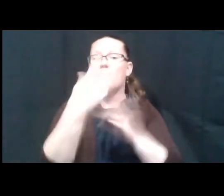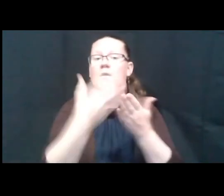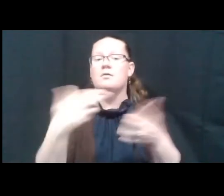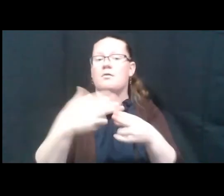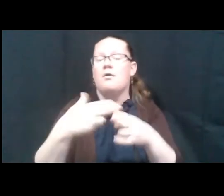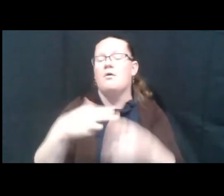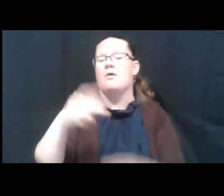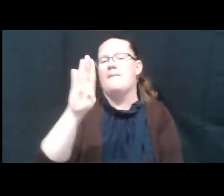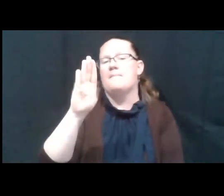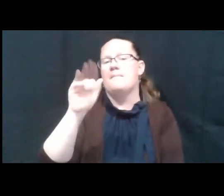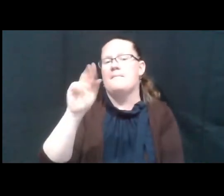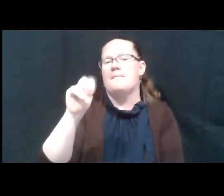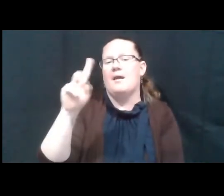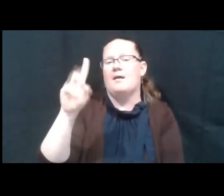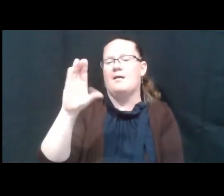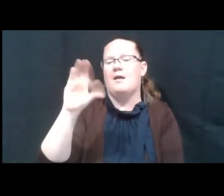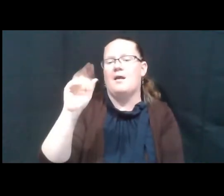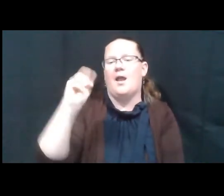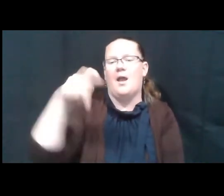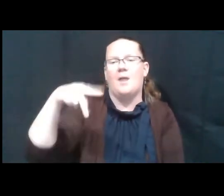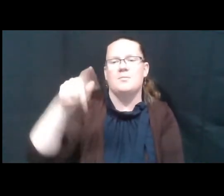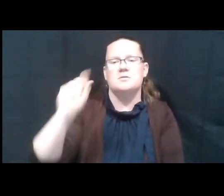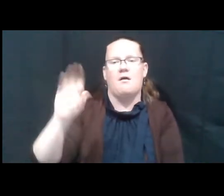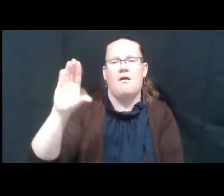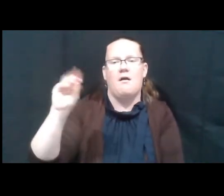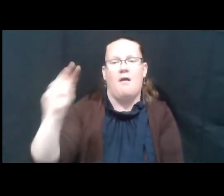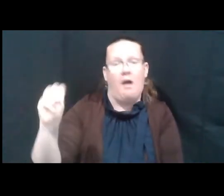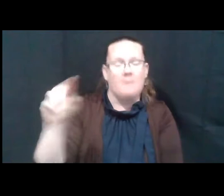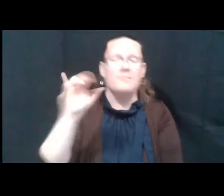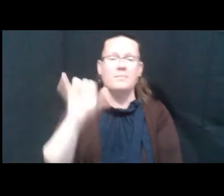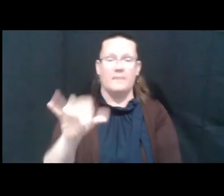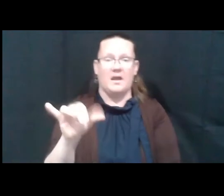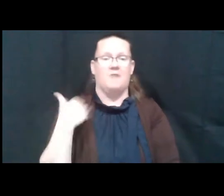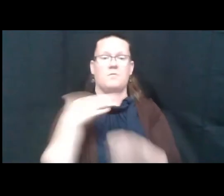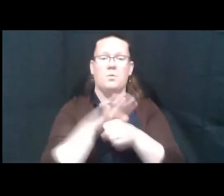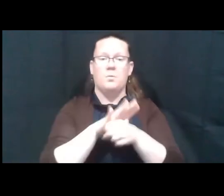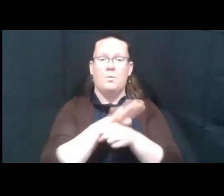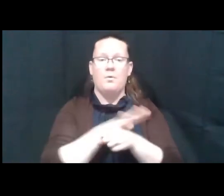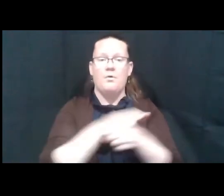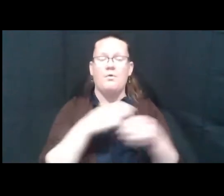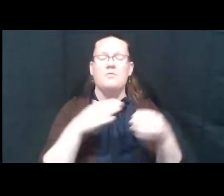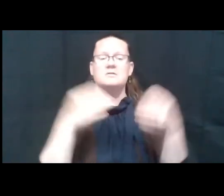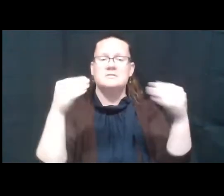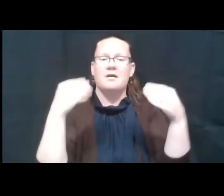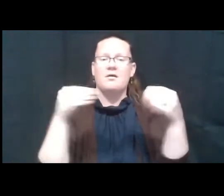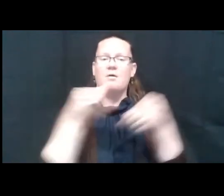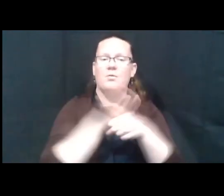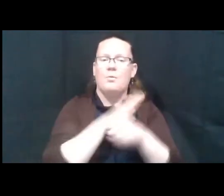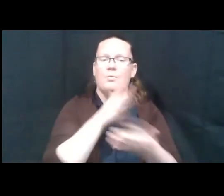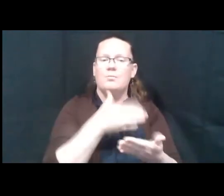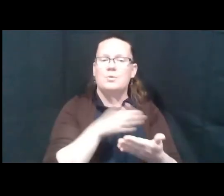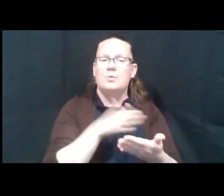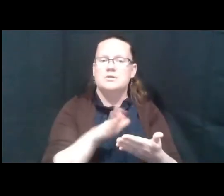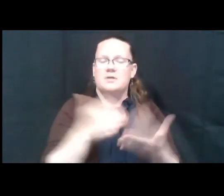our local artists, bandcamp.com, have their music for sale. This Friday, 100% of purchases will